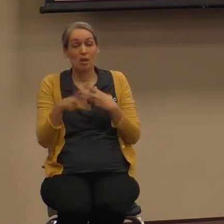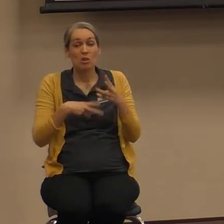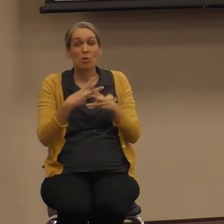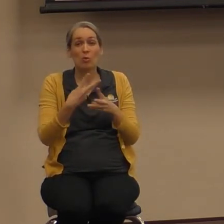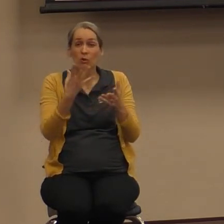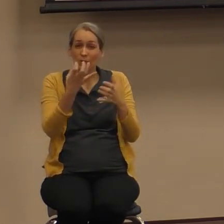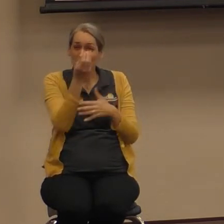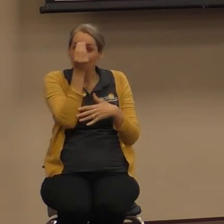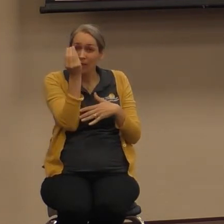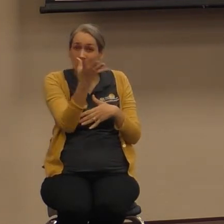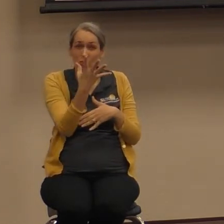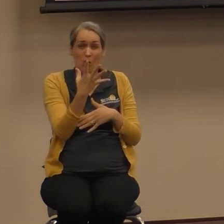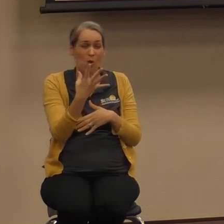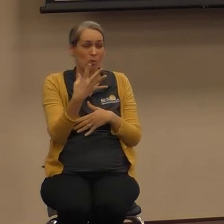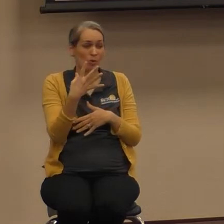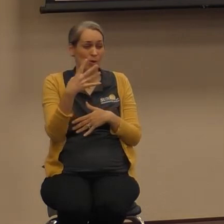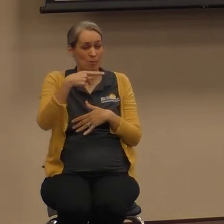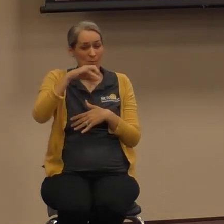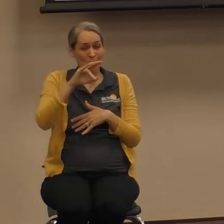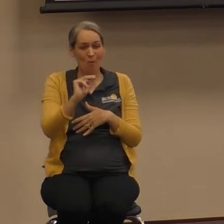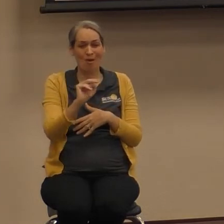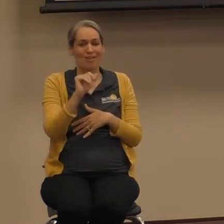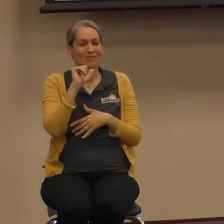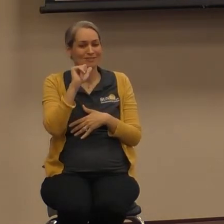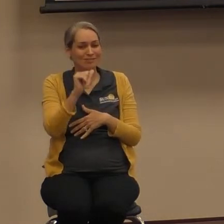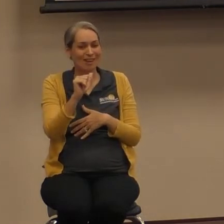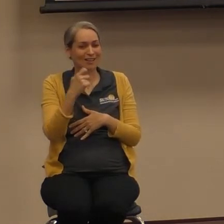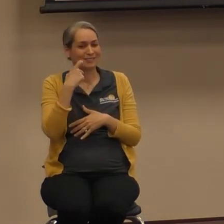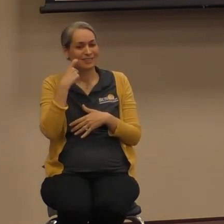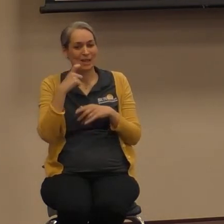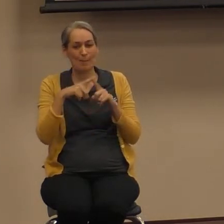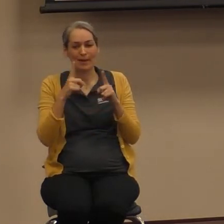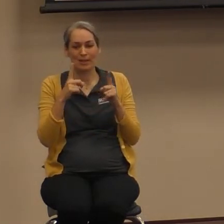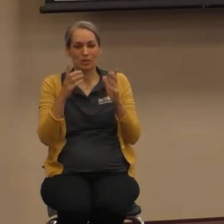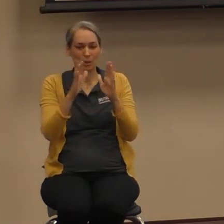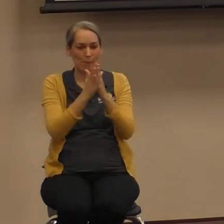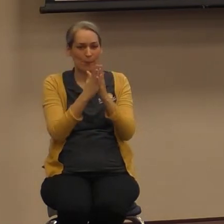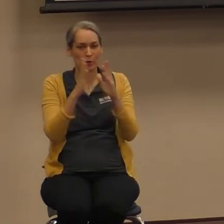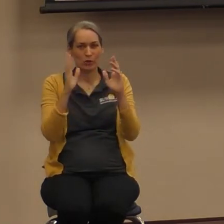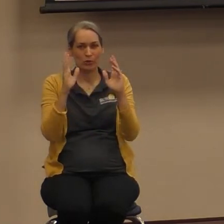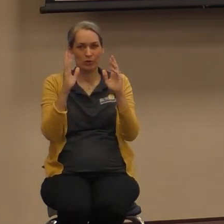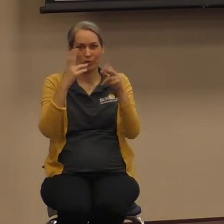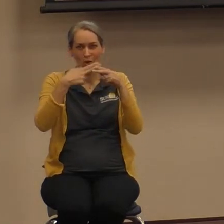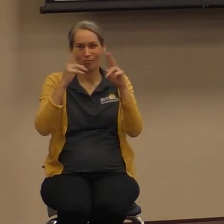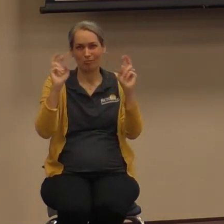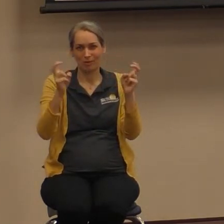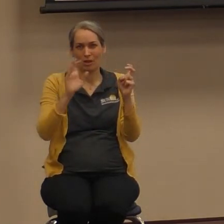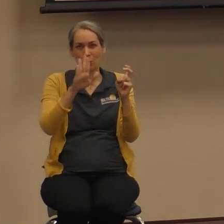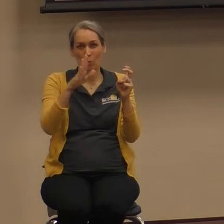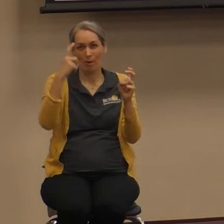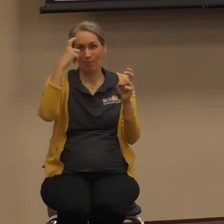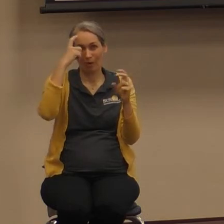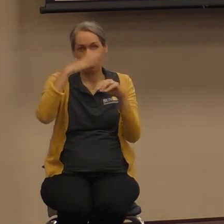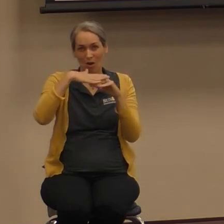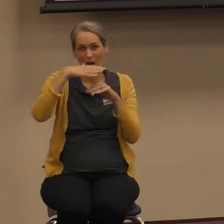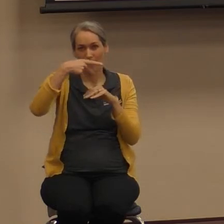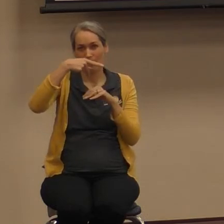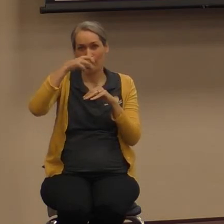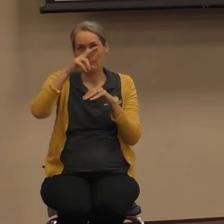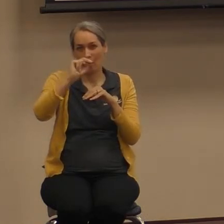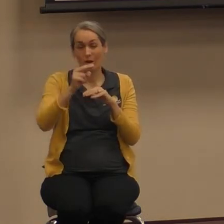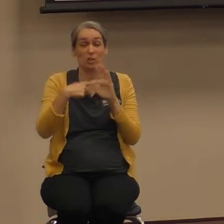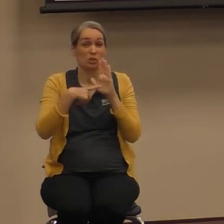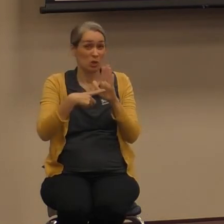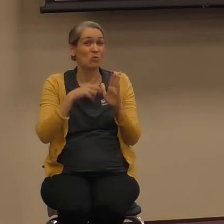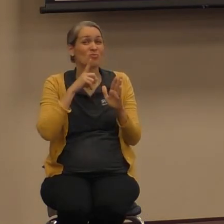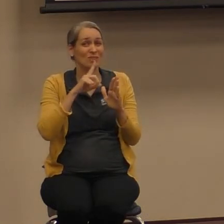There's a great book called Your Brain on Porn, very much shows this is an addiction. This is absolutely an addiction.